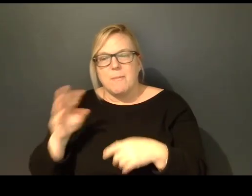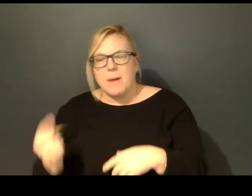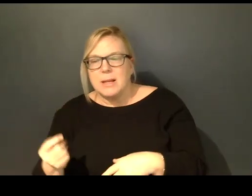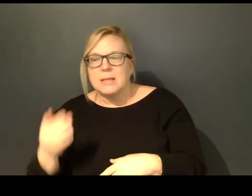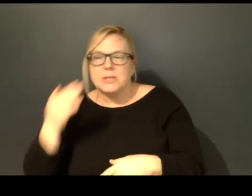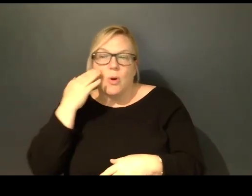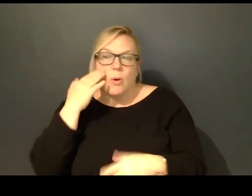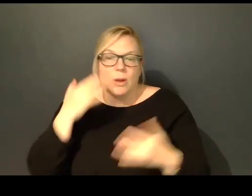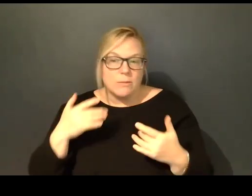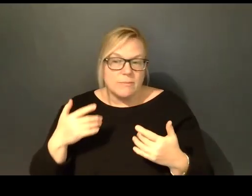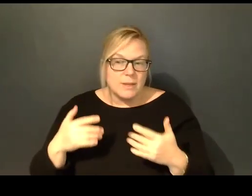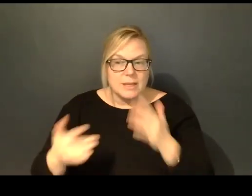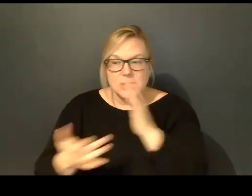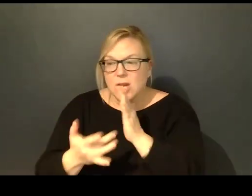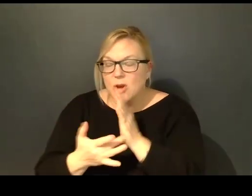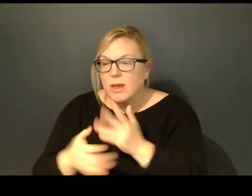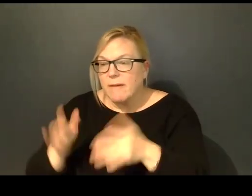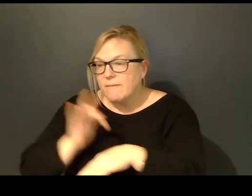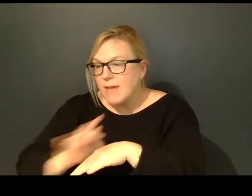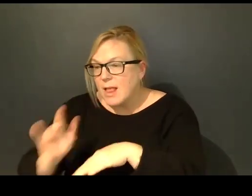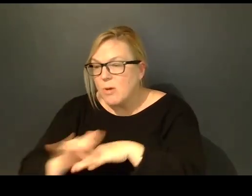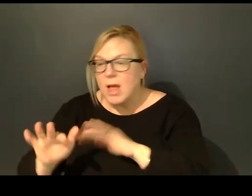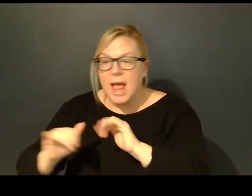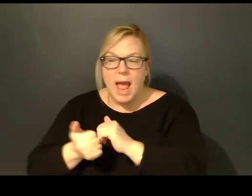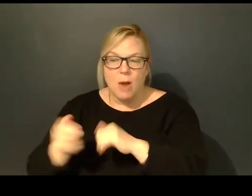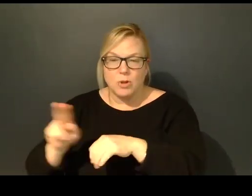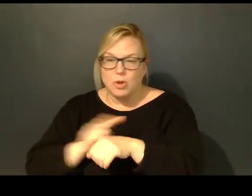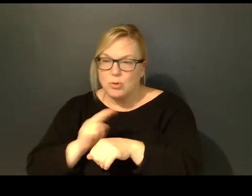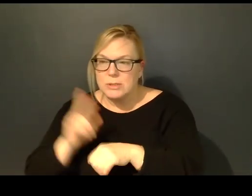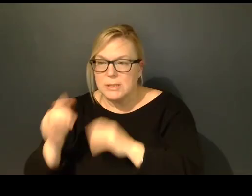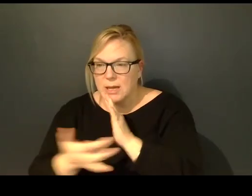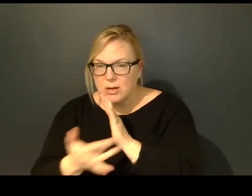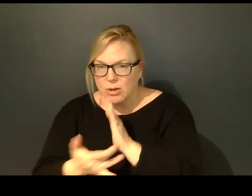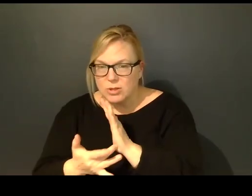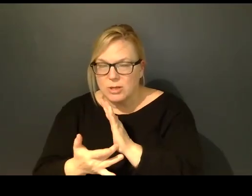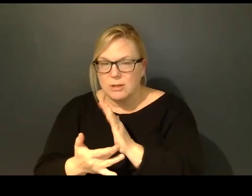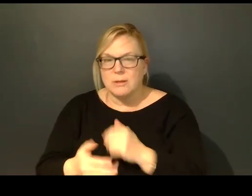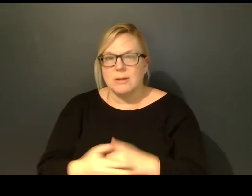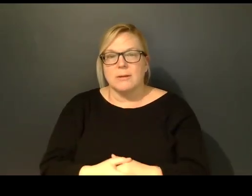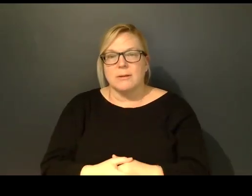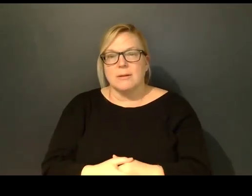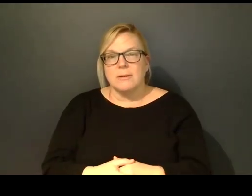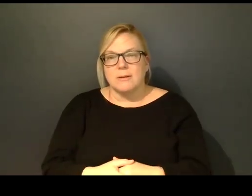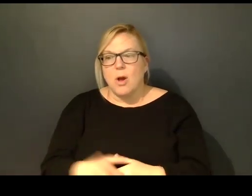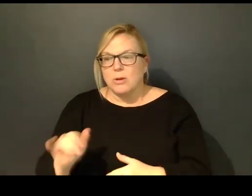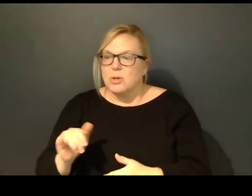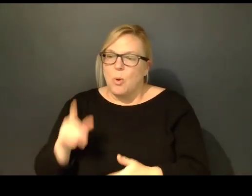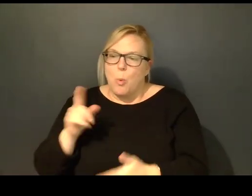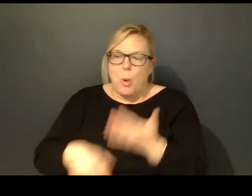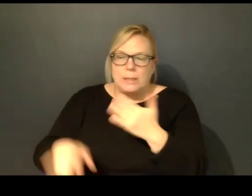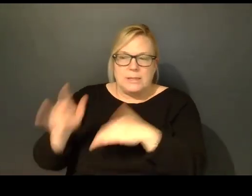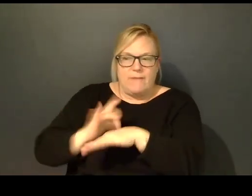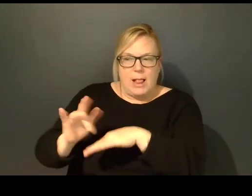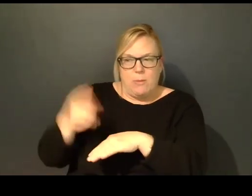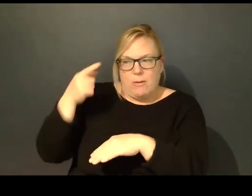and how to use it, not just what's available. Yeah. And what's available that will work for you. Because Exactly. again, everybody's very different.